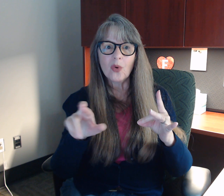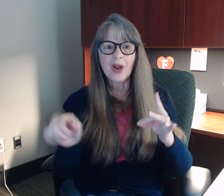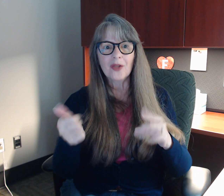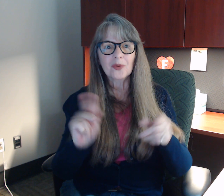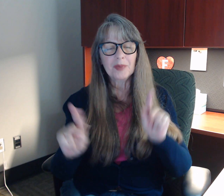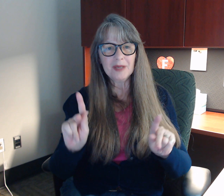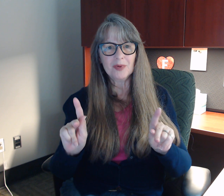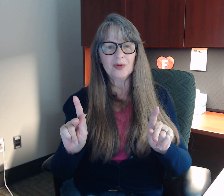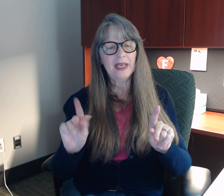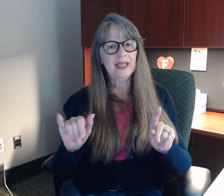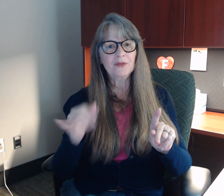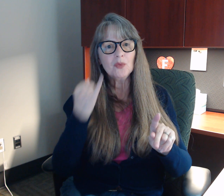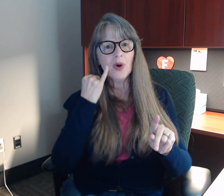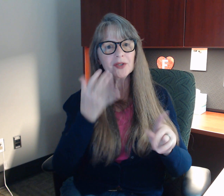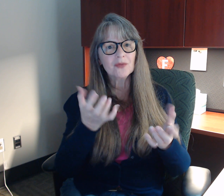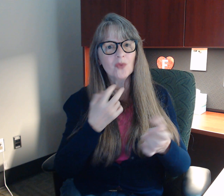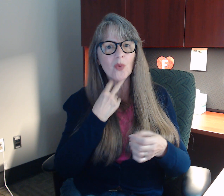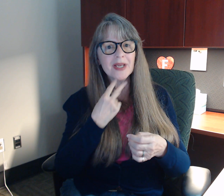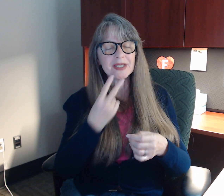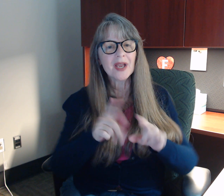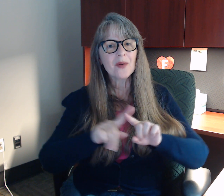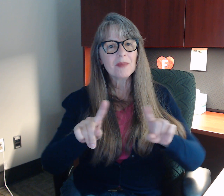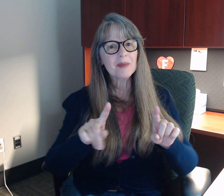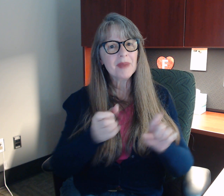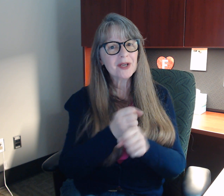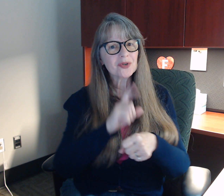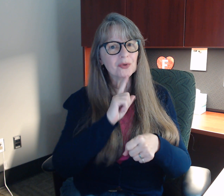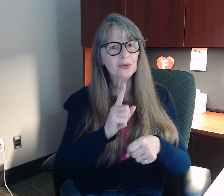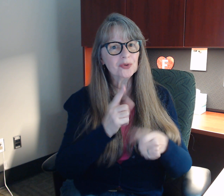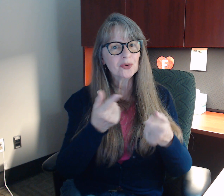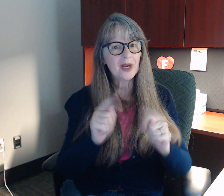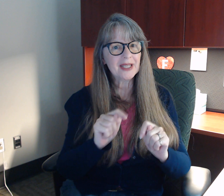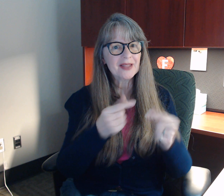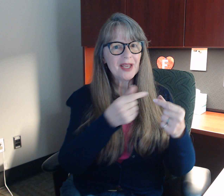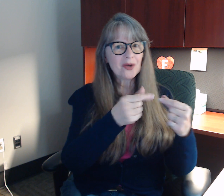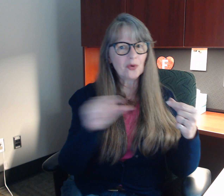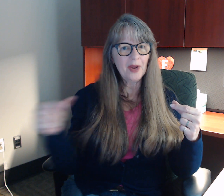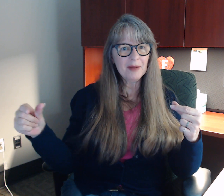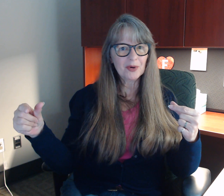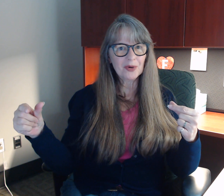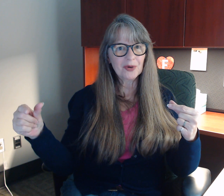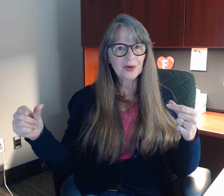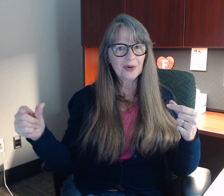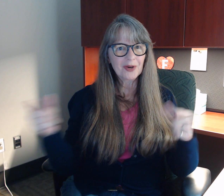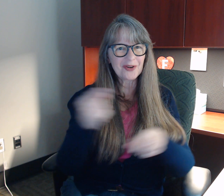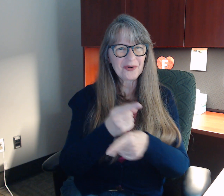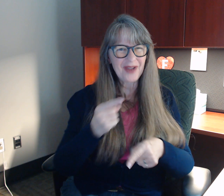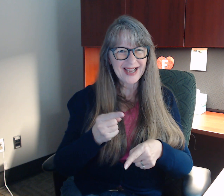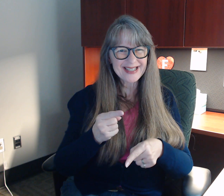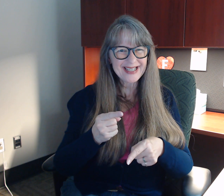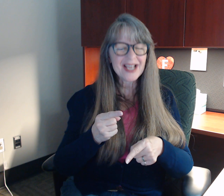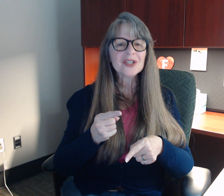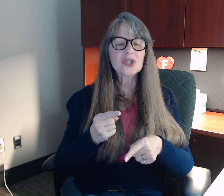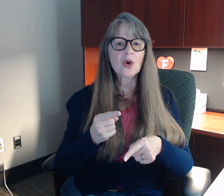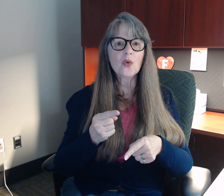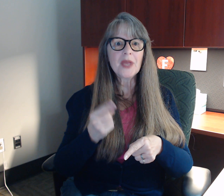other people. And if you want to voice, but make sure you try to get that grammar correct. So that's why